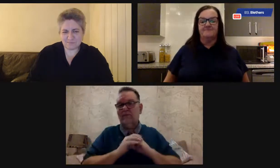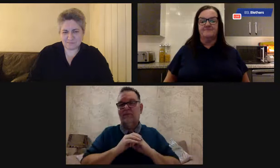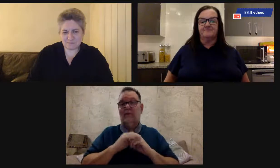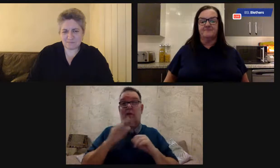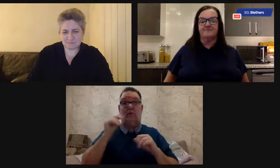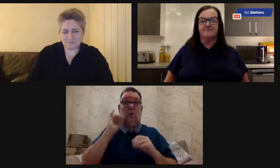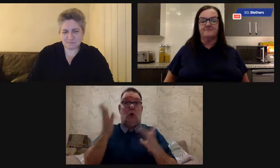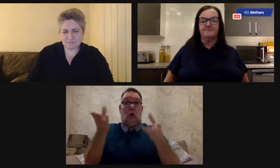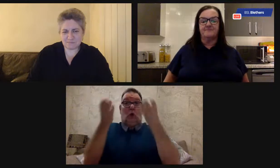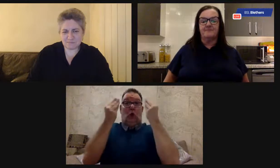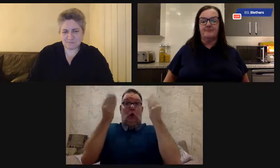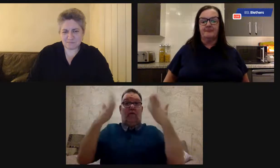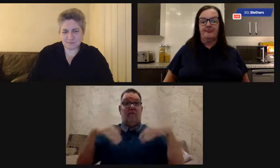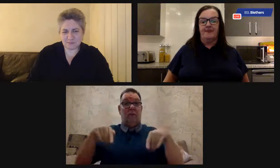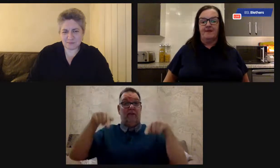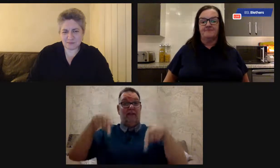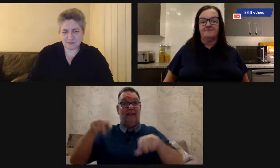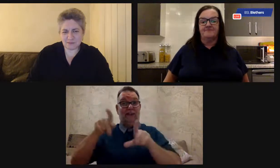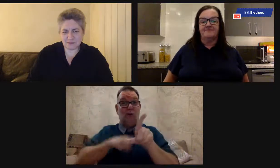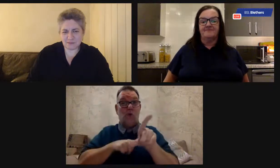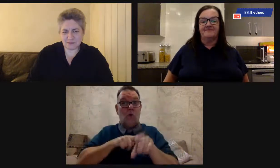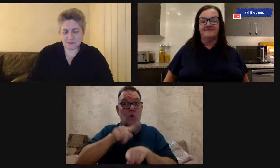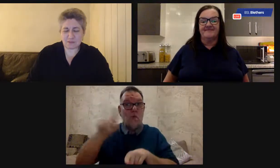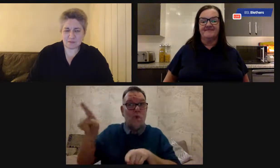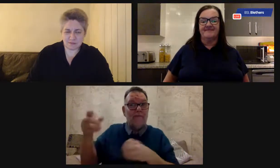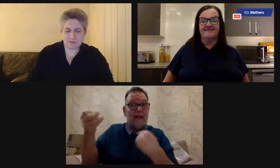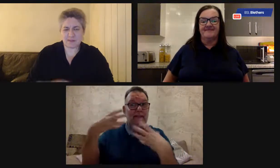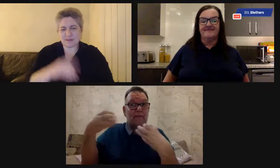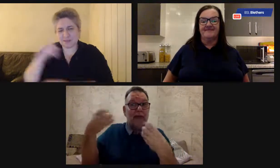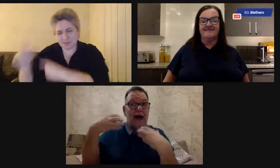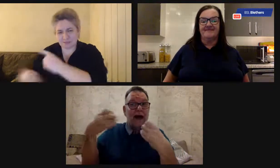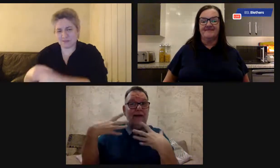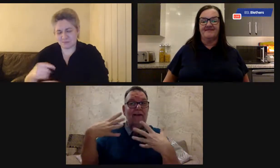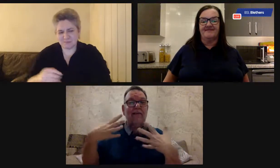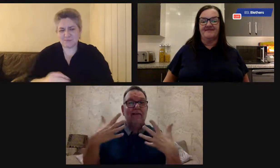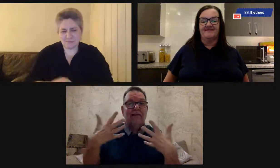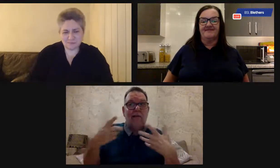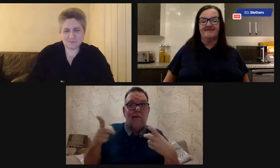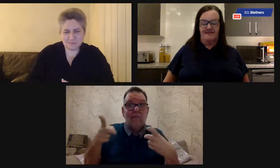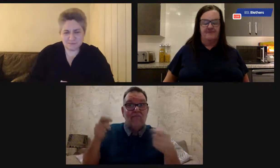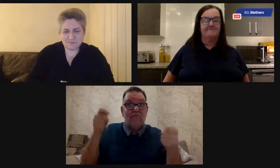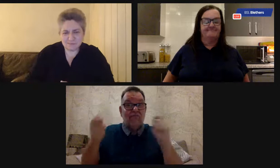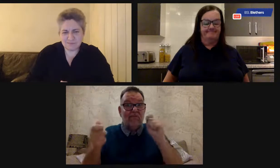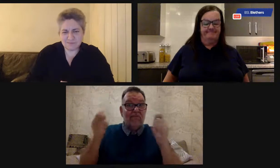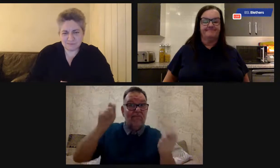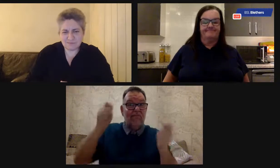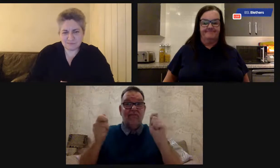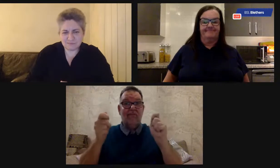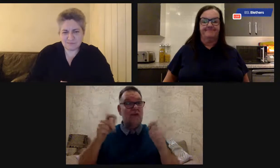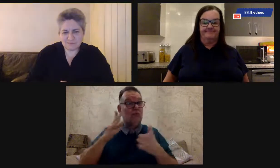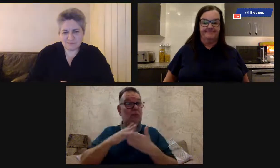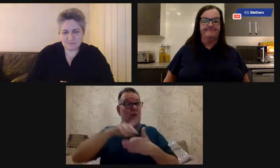And certainly anything in relation to the 20th anniversary will be all there in print,